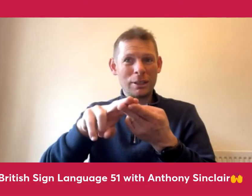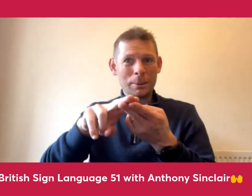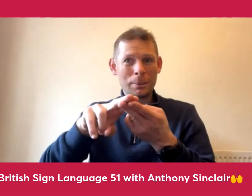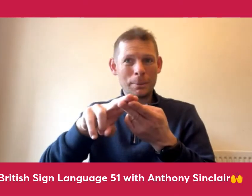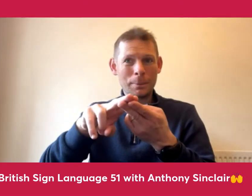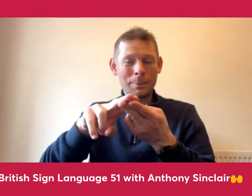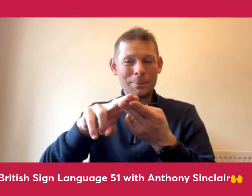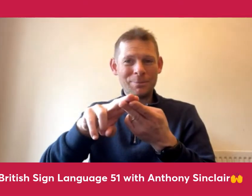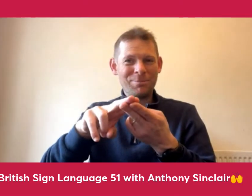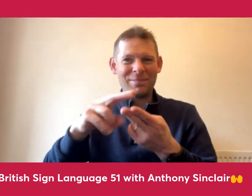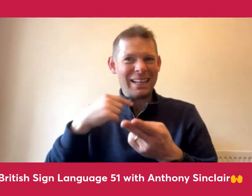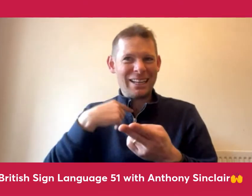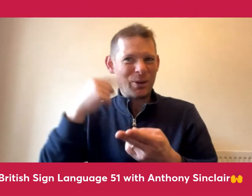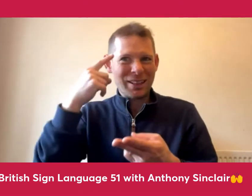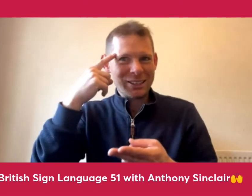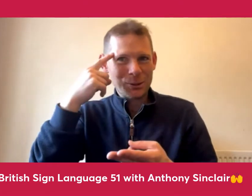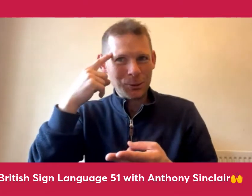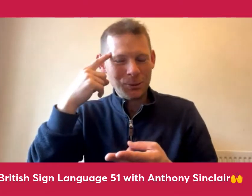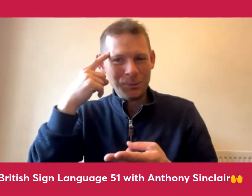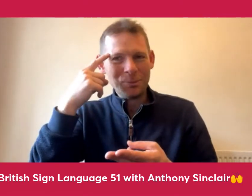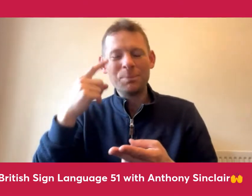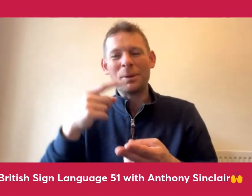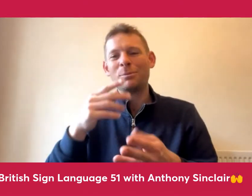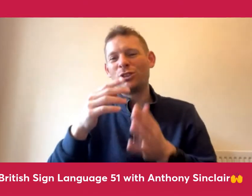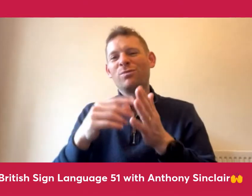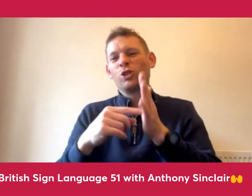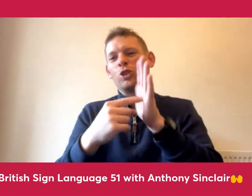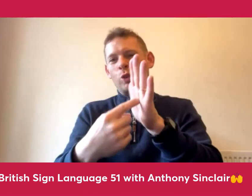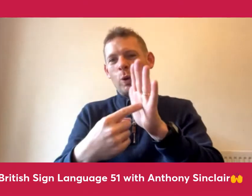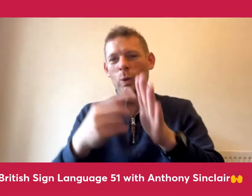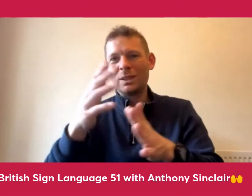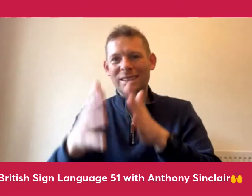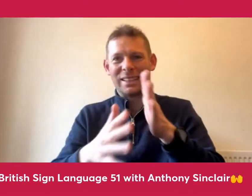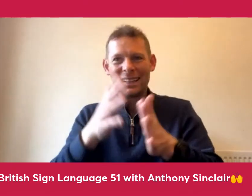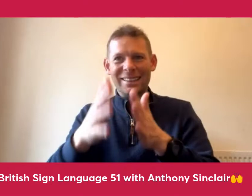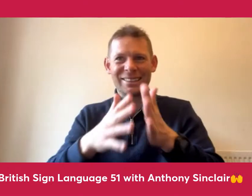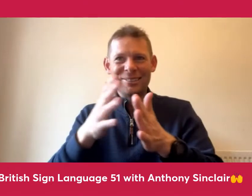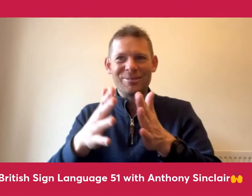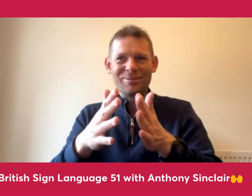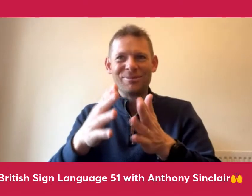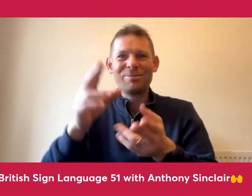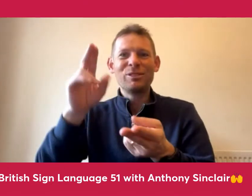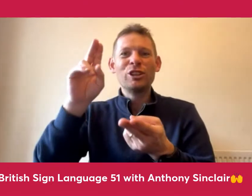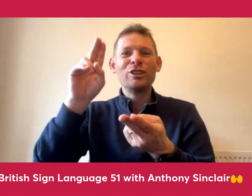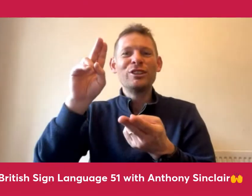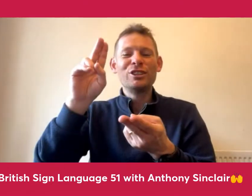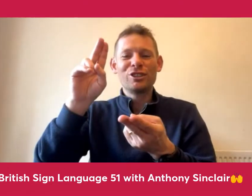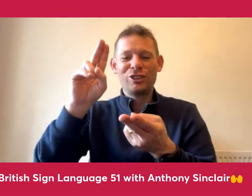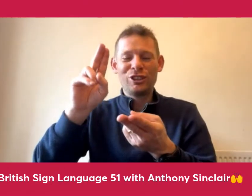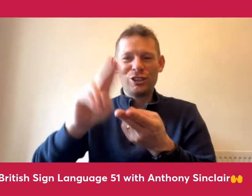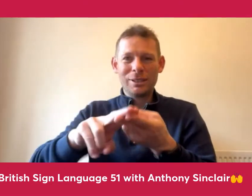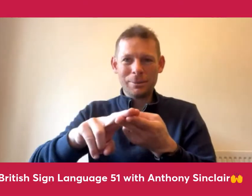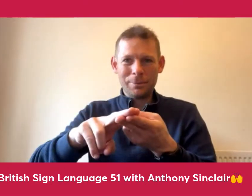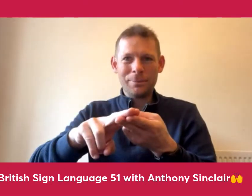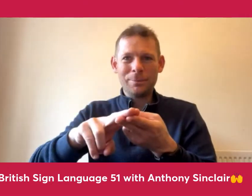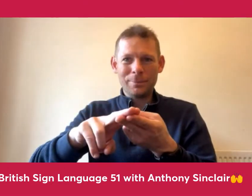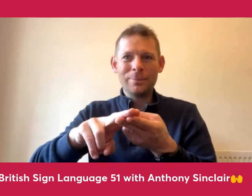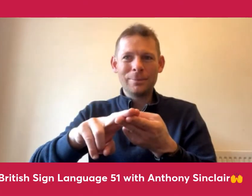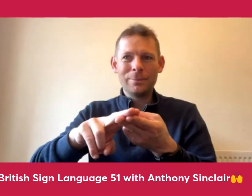Some might think it's cheap, but I don't think it's cheap. I just want to show you the sign for expensive and cheap.